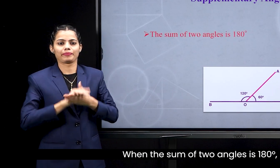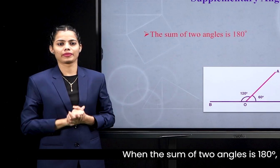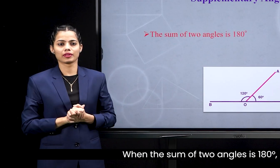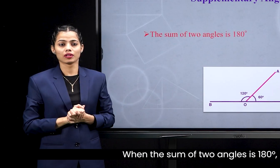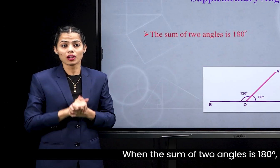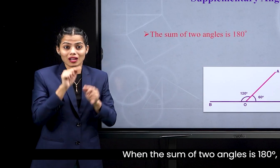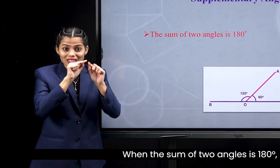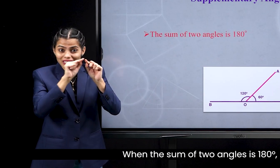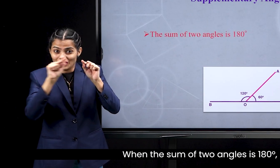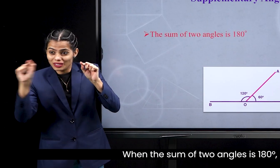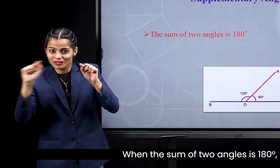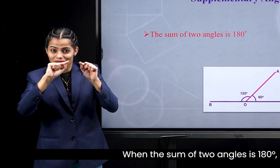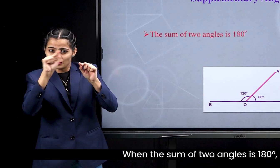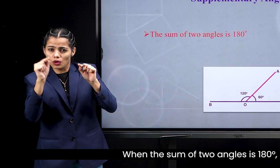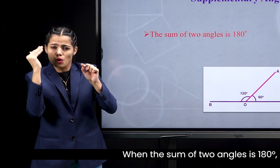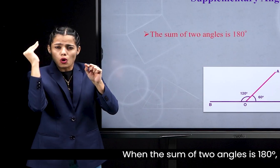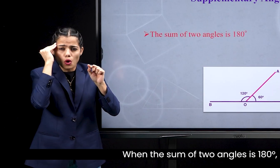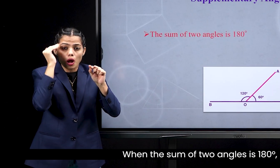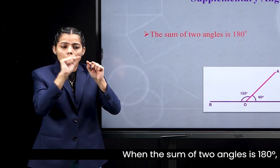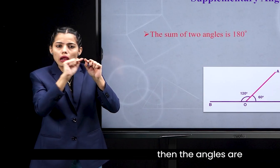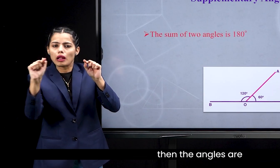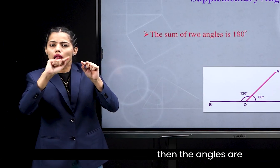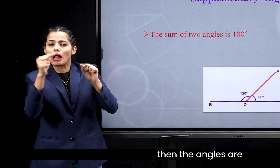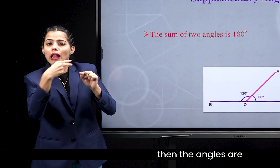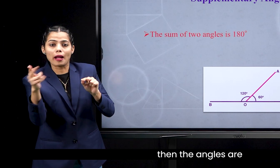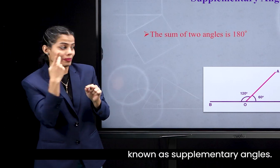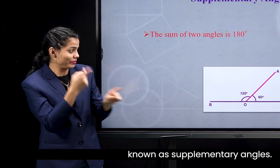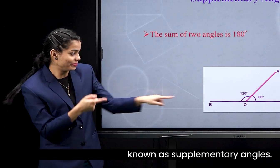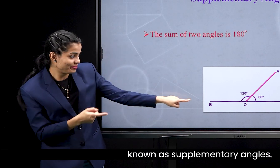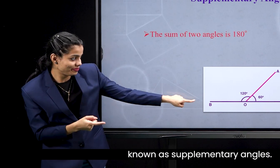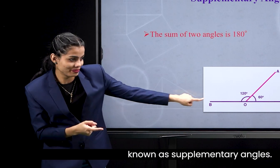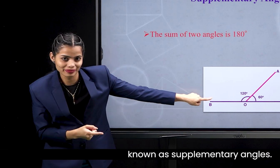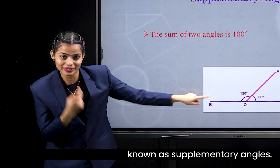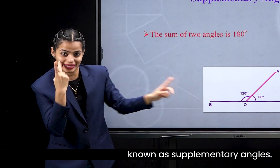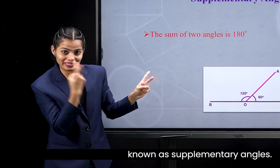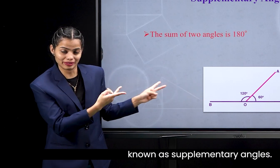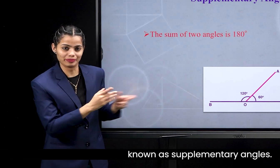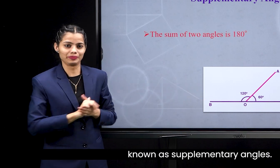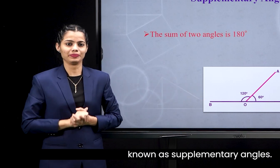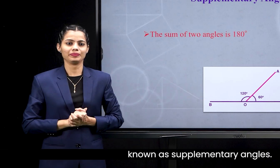When the sum of two angles is 180 degree, then the angles are known as supplementary angles.